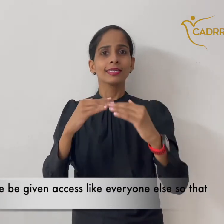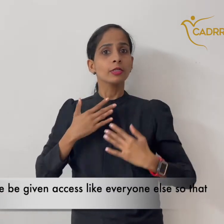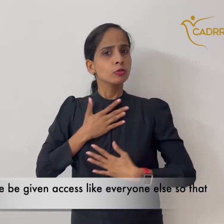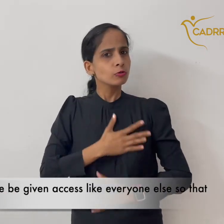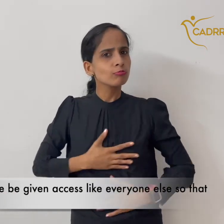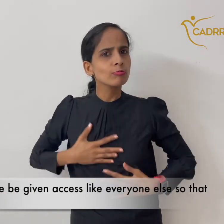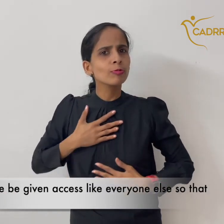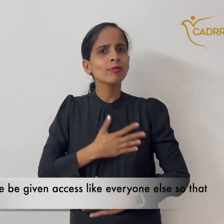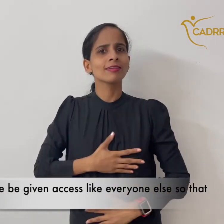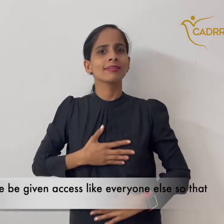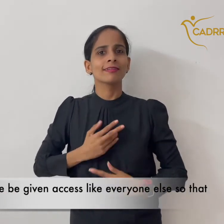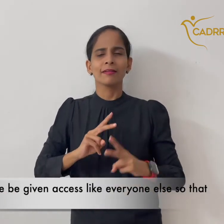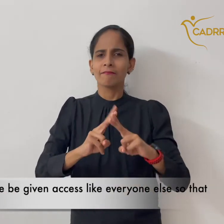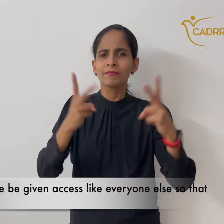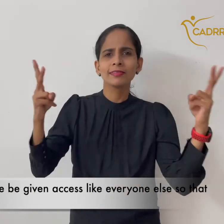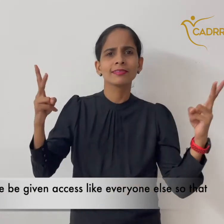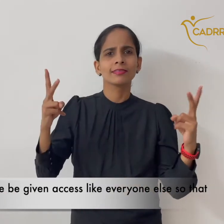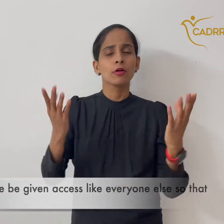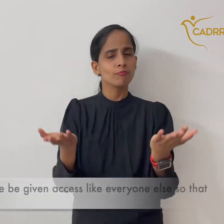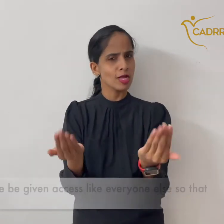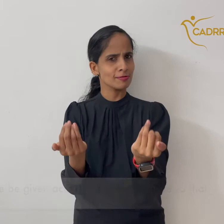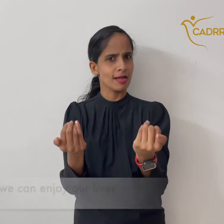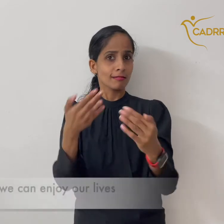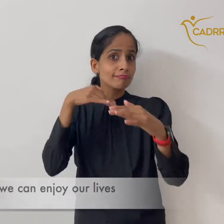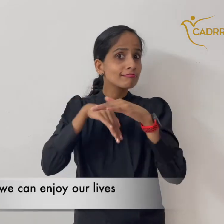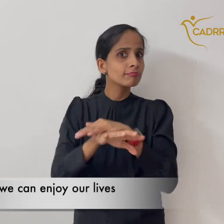access like everyone else so that we can enjoy our